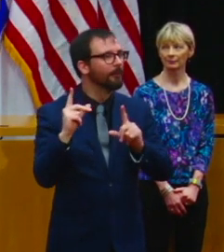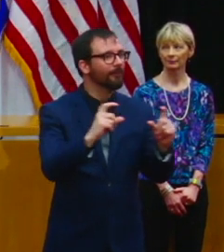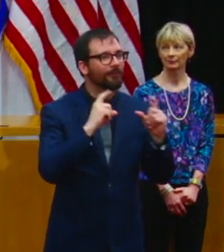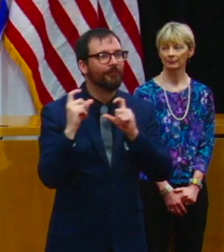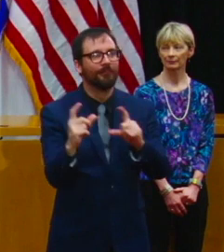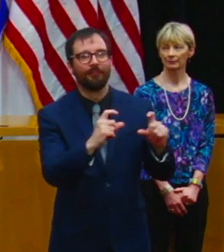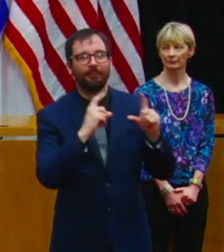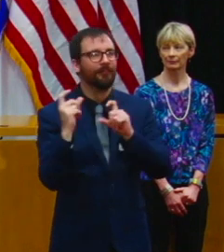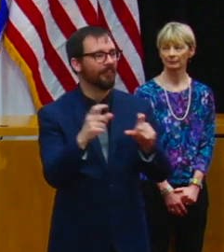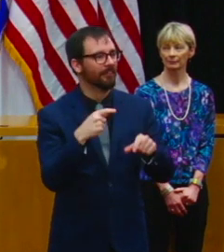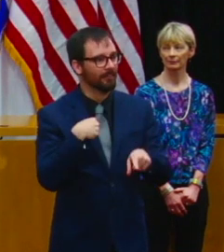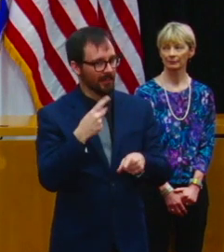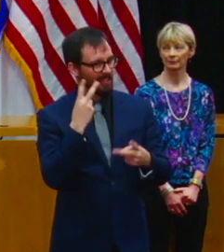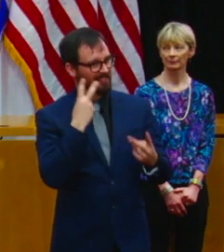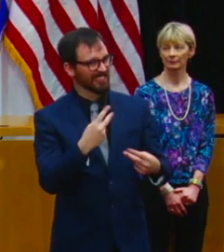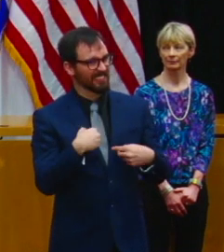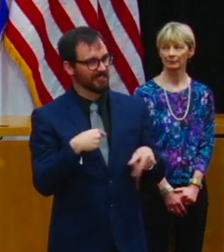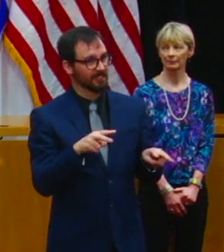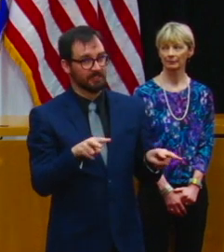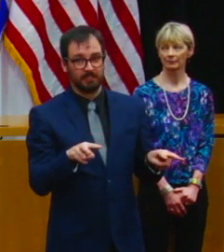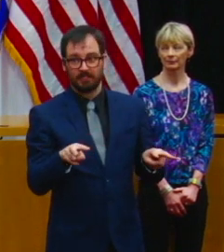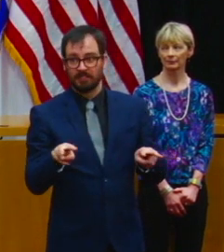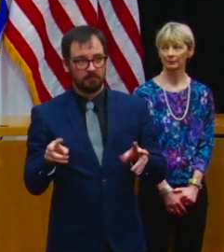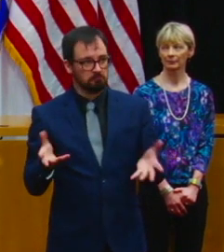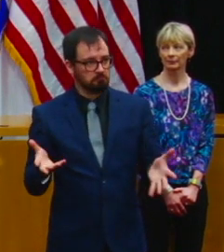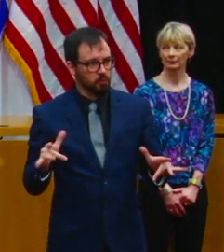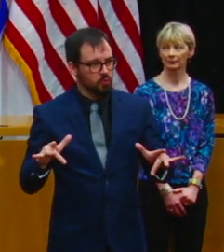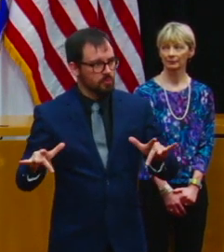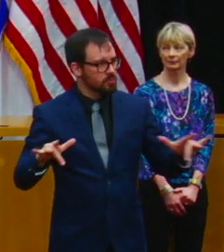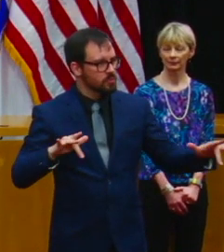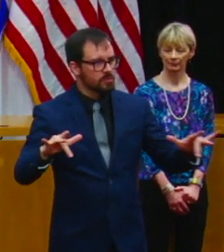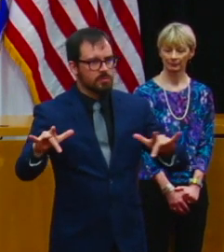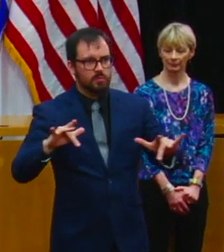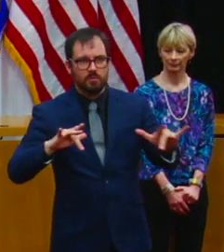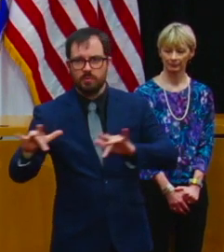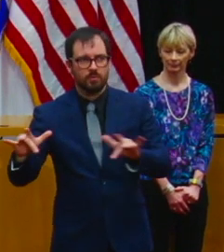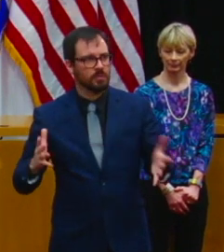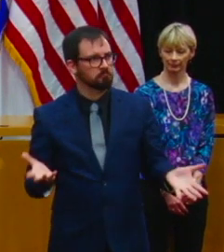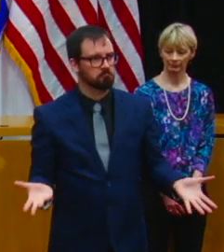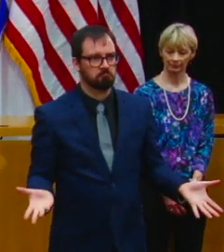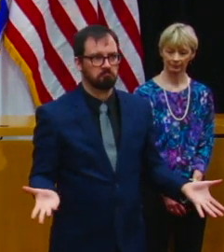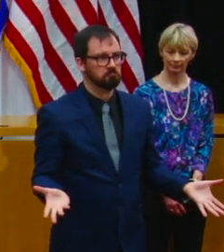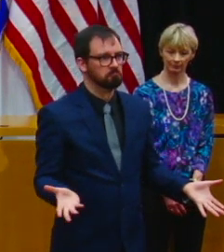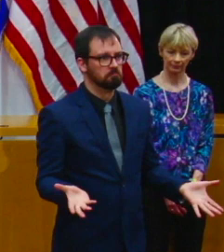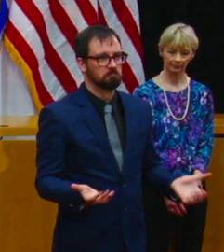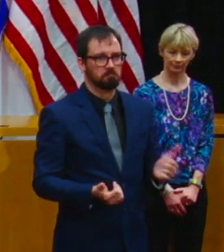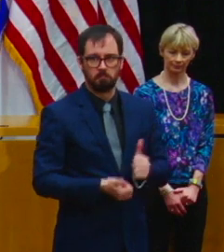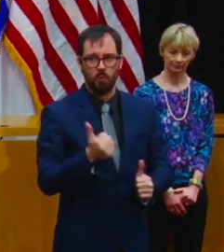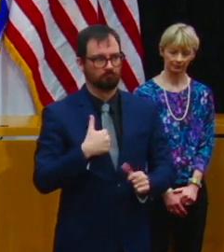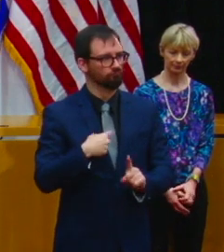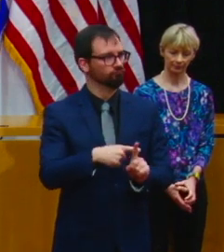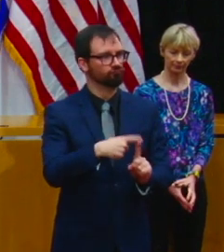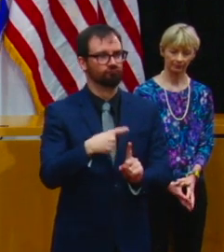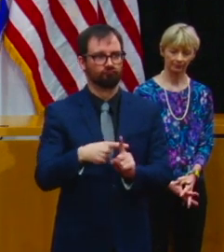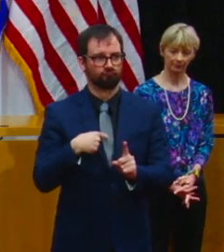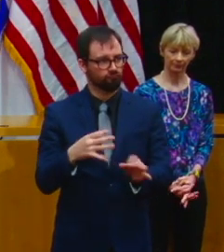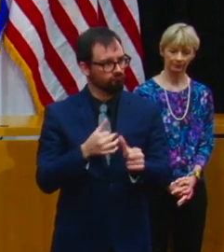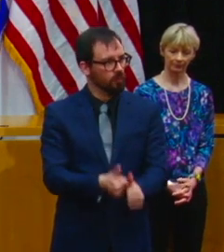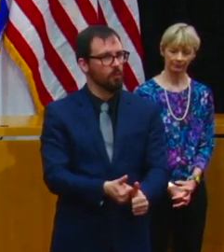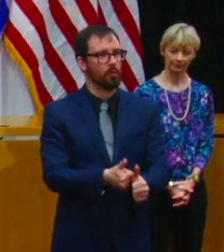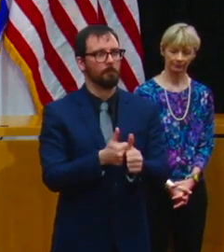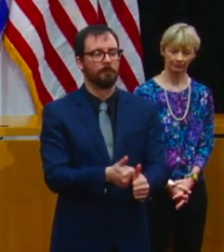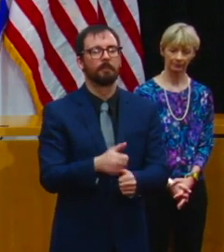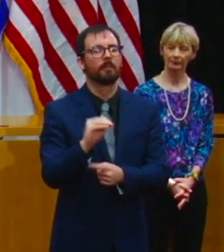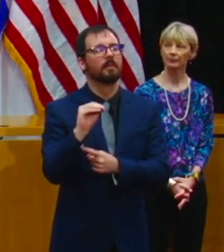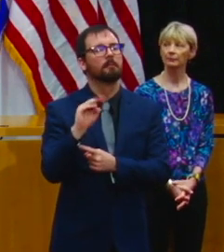and empty parking lots, and we obviously talk to the folks at the T every day about what's going on with their volume, which is